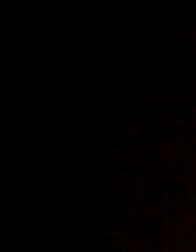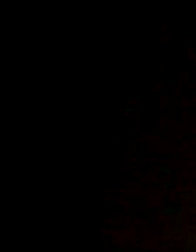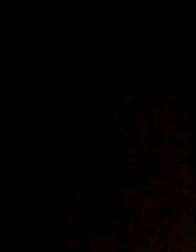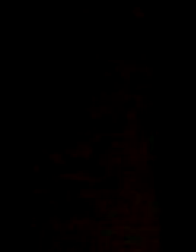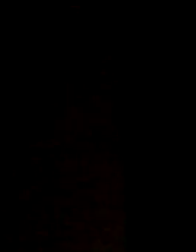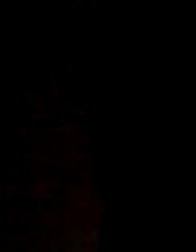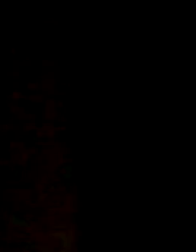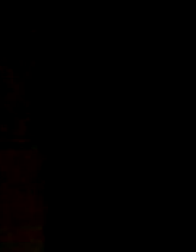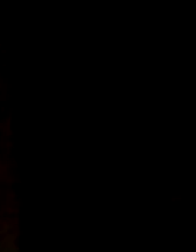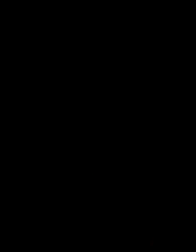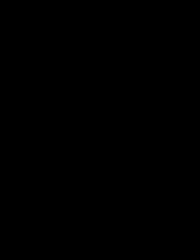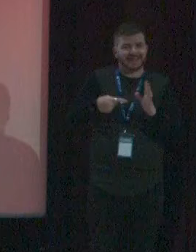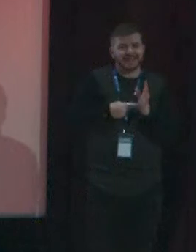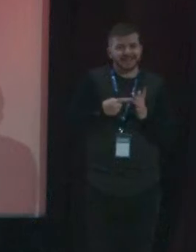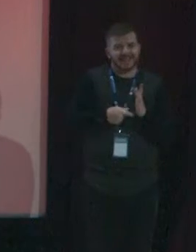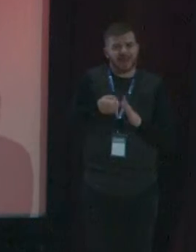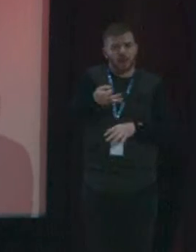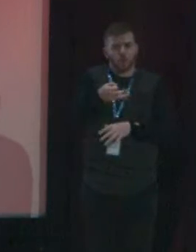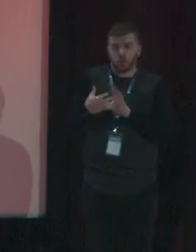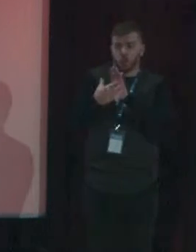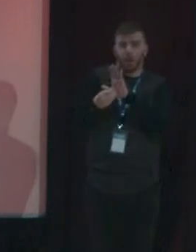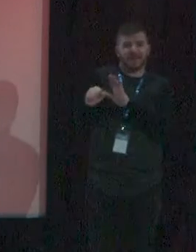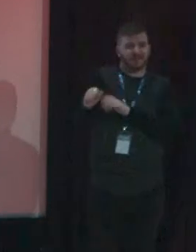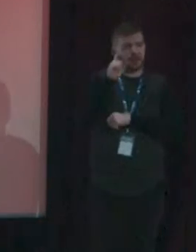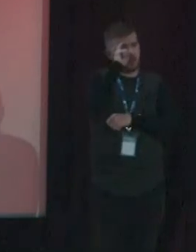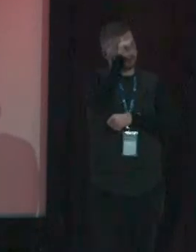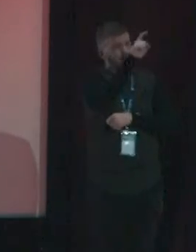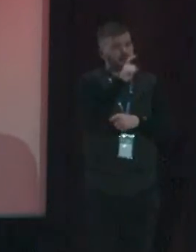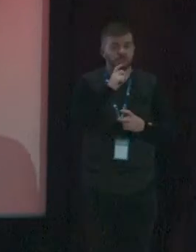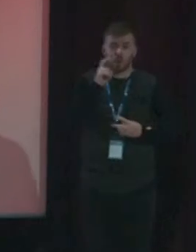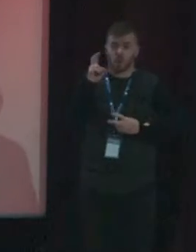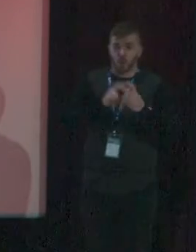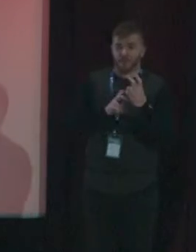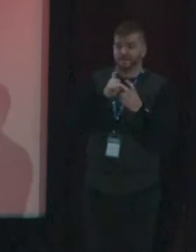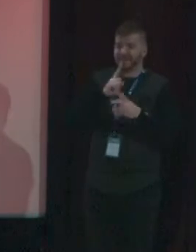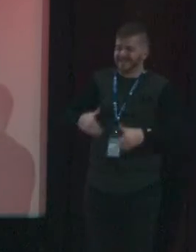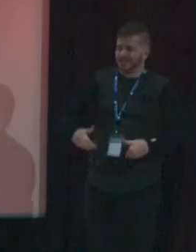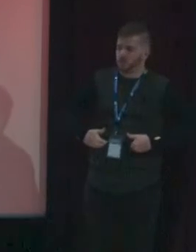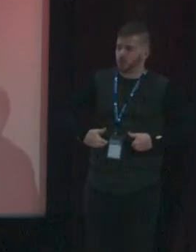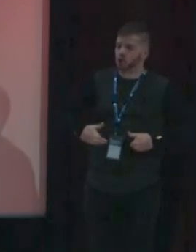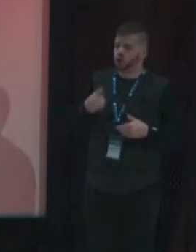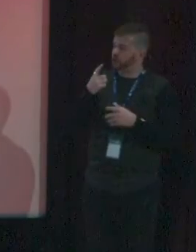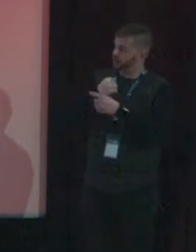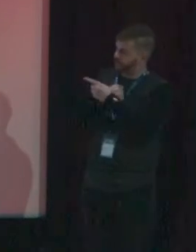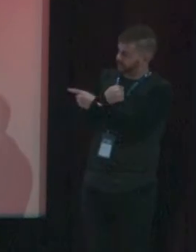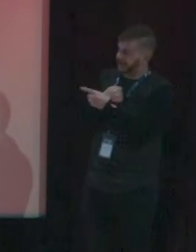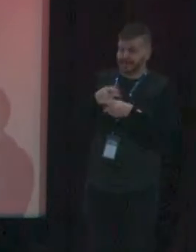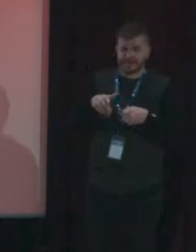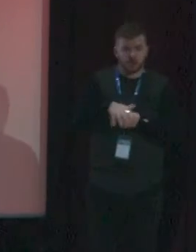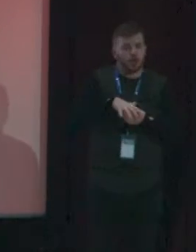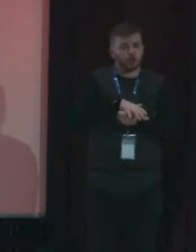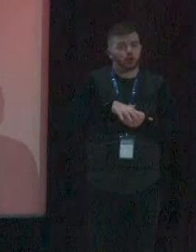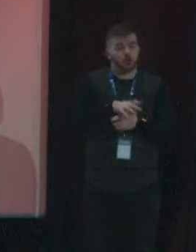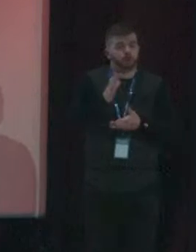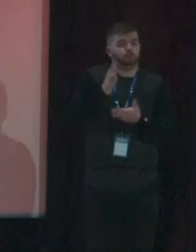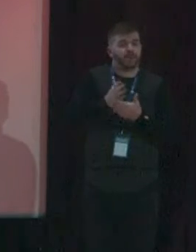Yeti Town for completely ripping them off. And so the argument, the intuition, if you will, that gets kicked up by these kind of situations is that